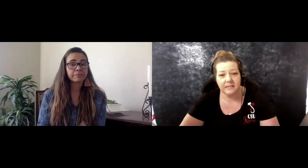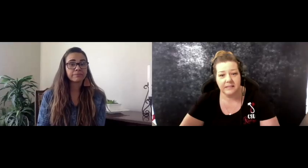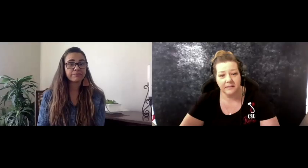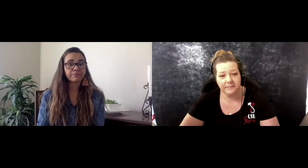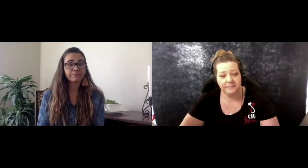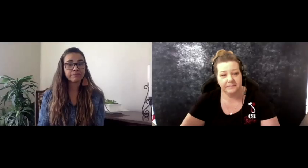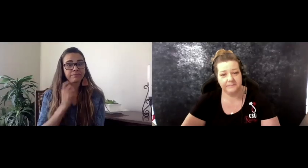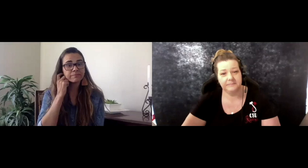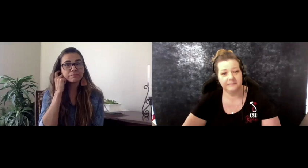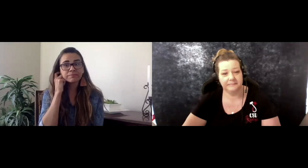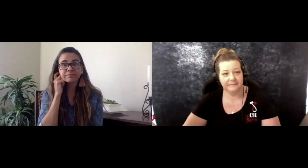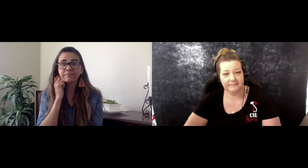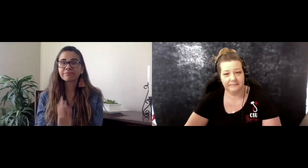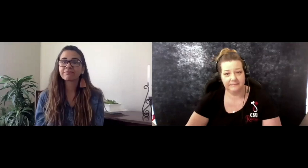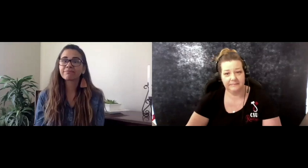Yiesell?